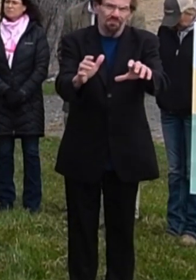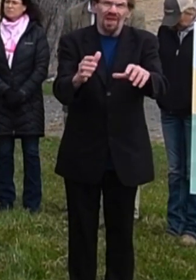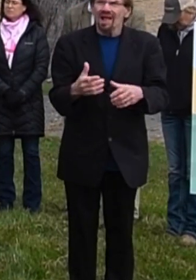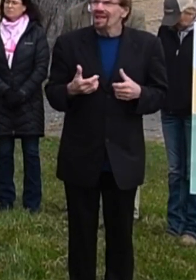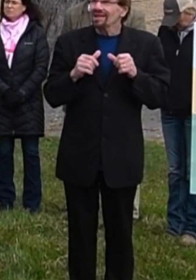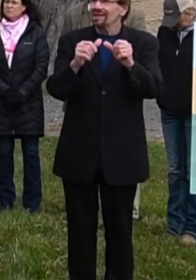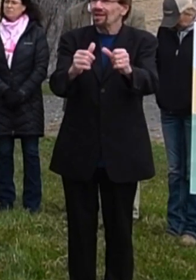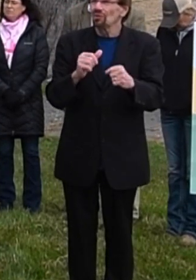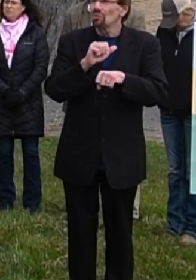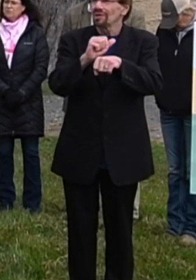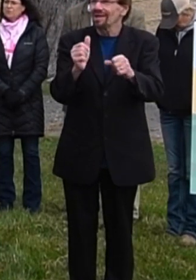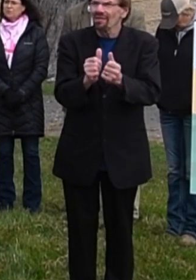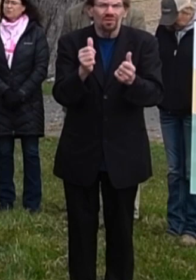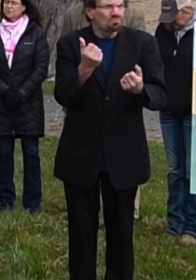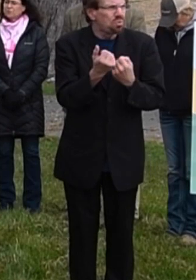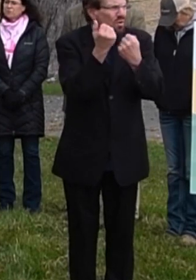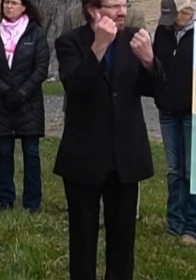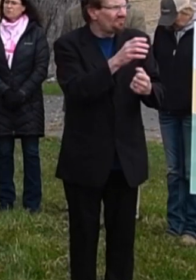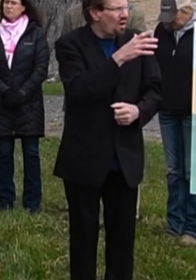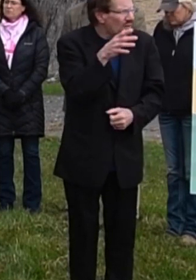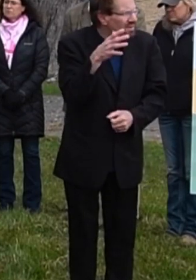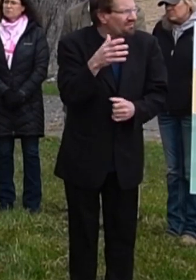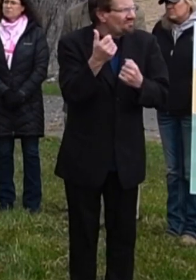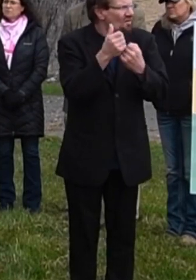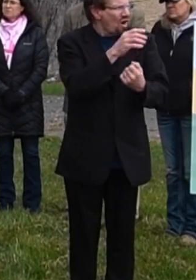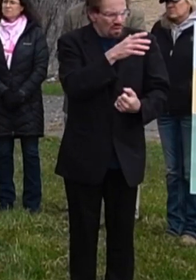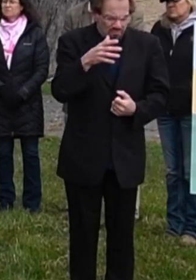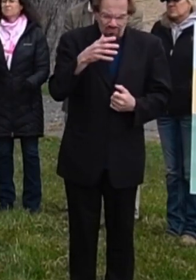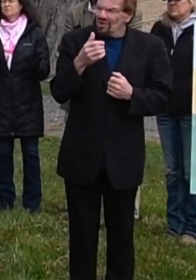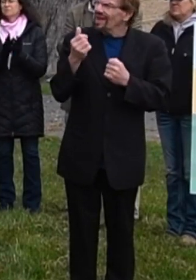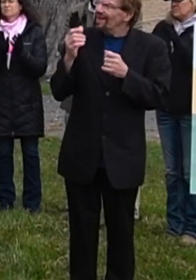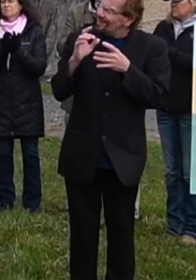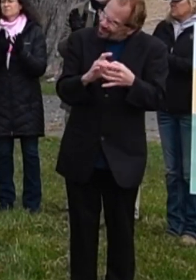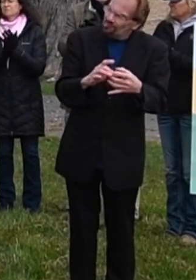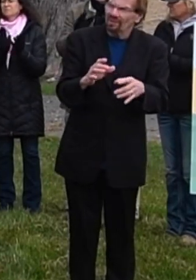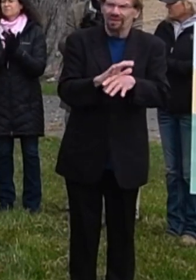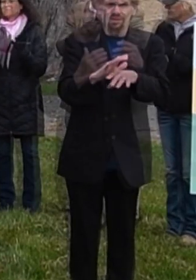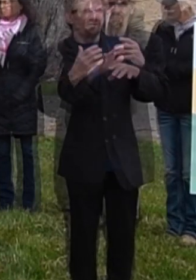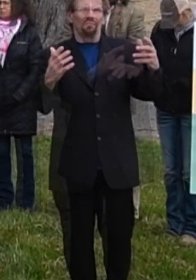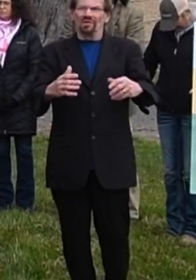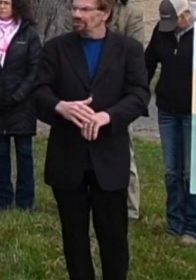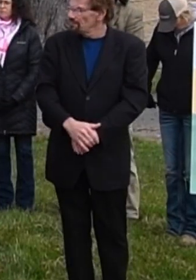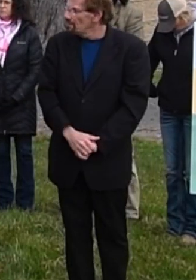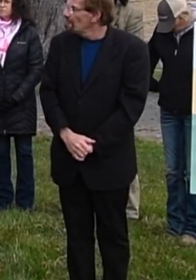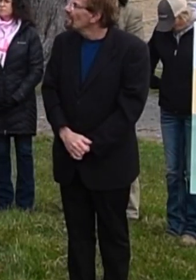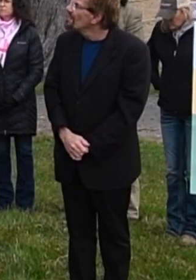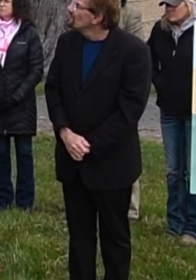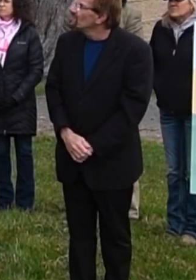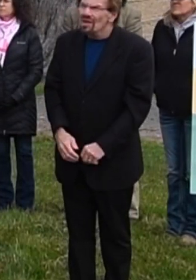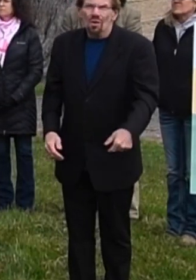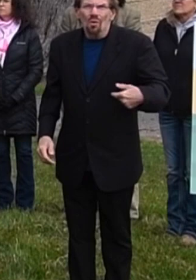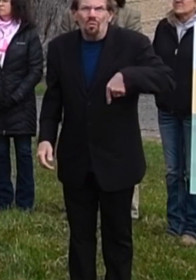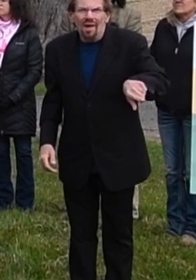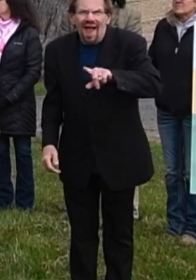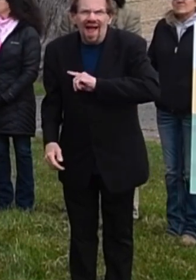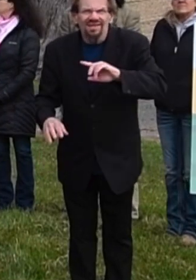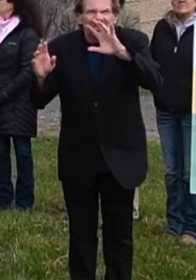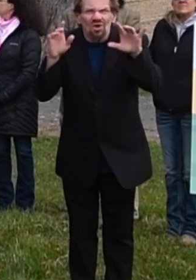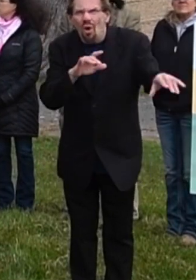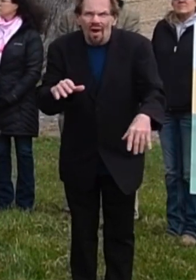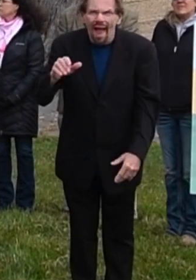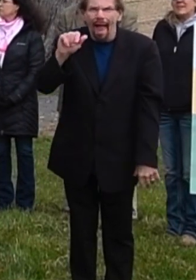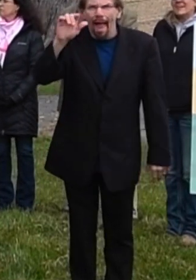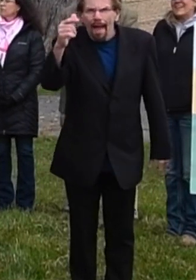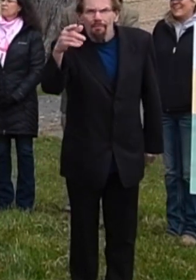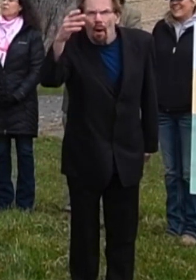to support our farms and farm-related industries. Thank you. We had snow at the Ag Park. Now we had snow